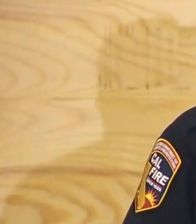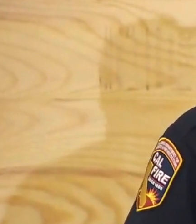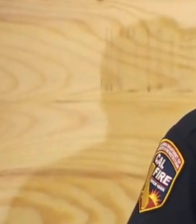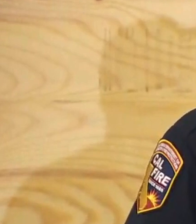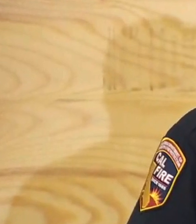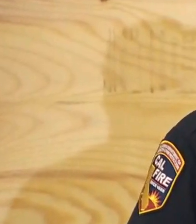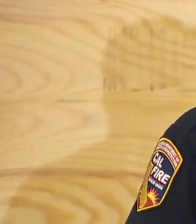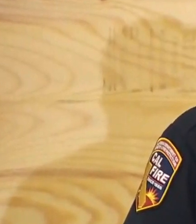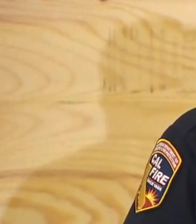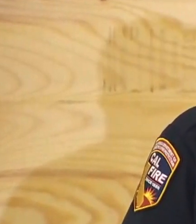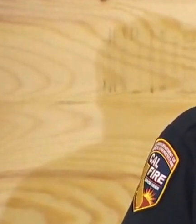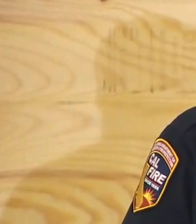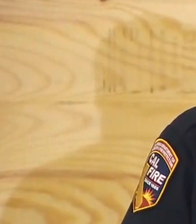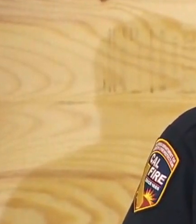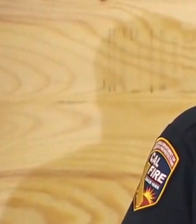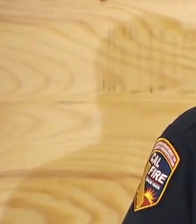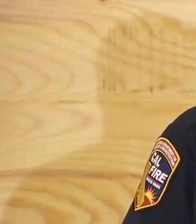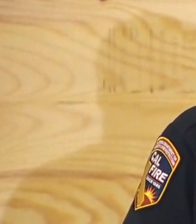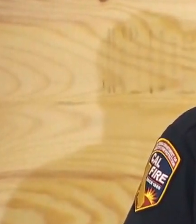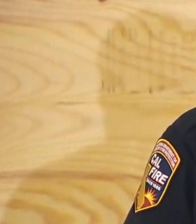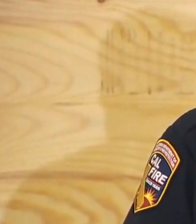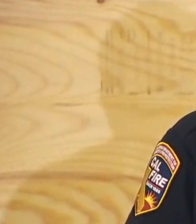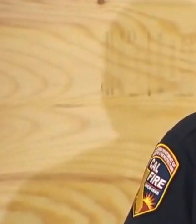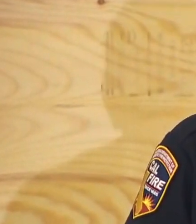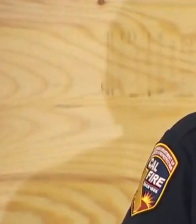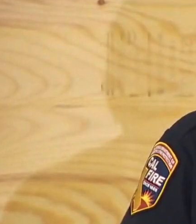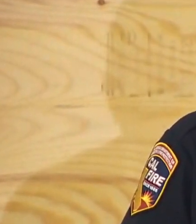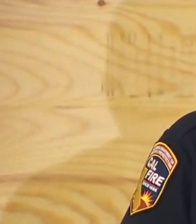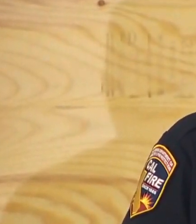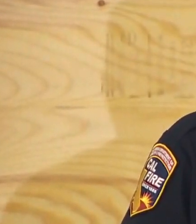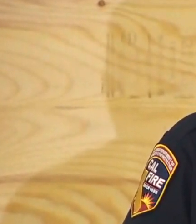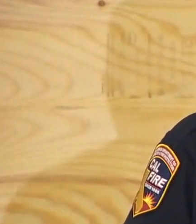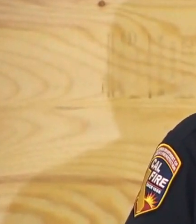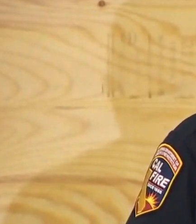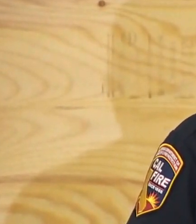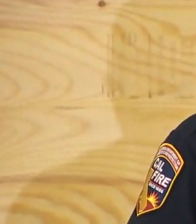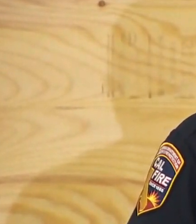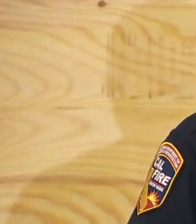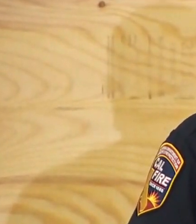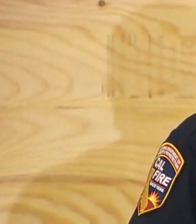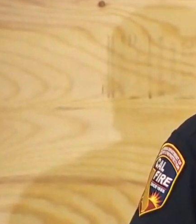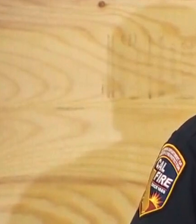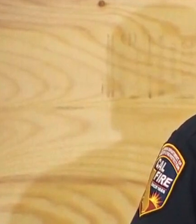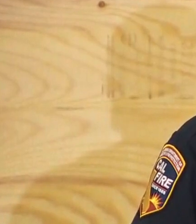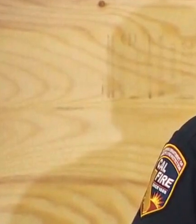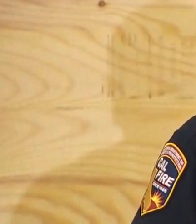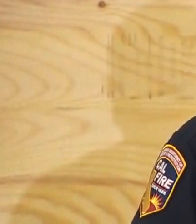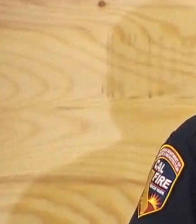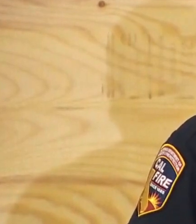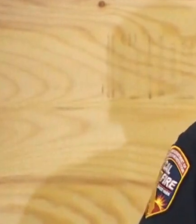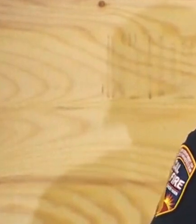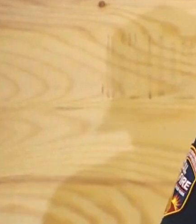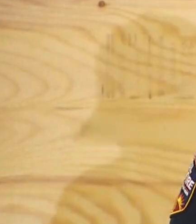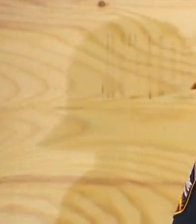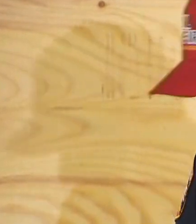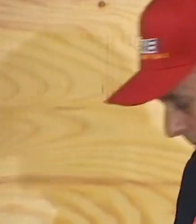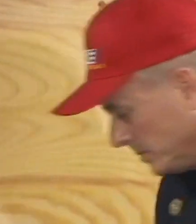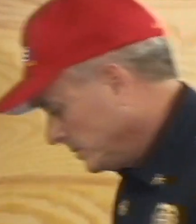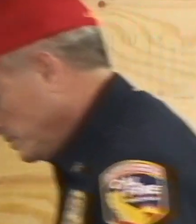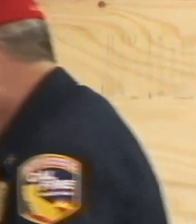Thank you, Sheriff. Now I'd like to get an update from our Unit Chief, Unit Chief Jones.